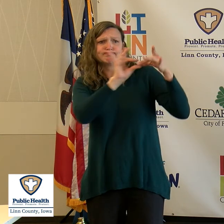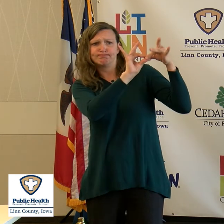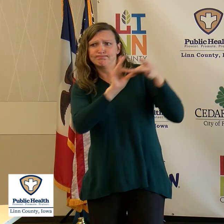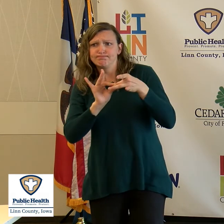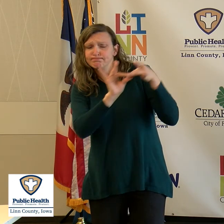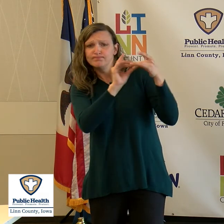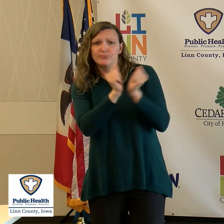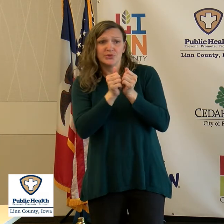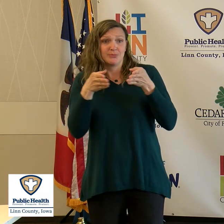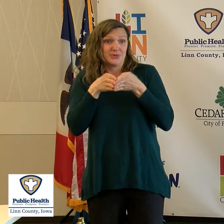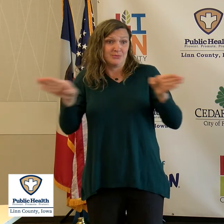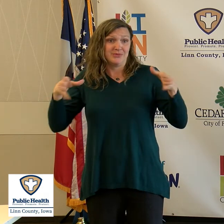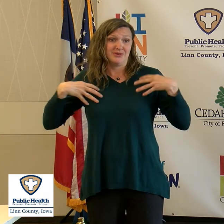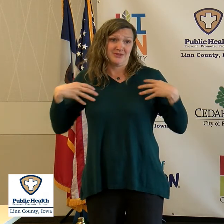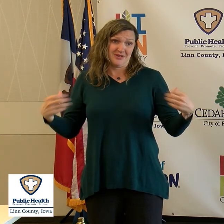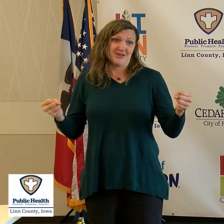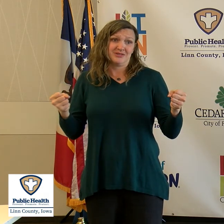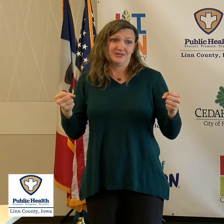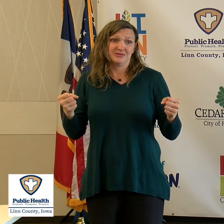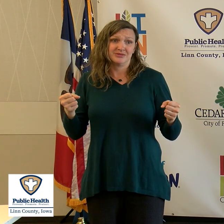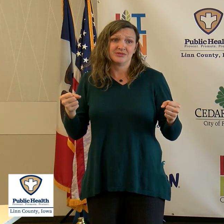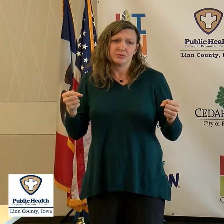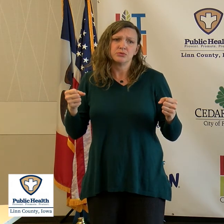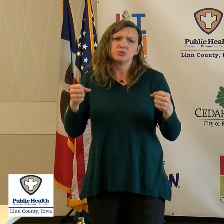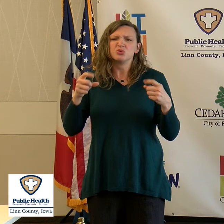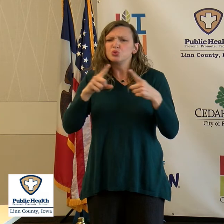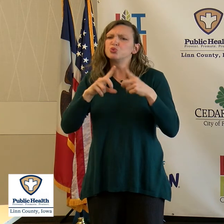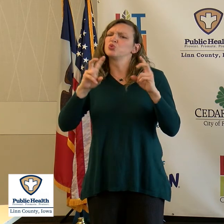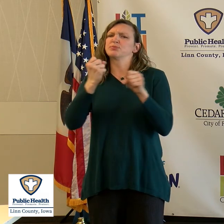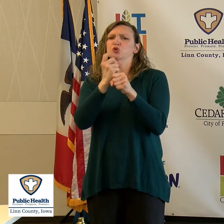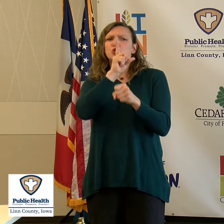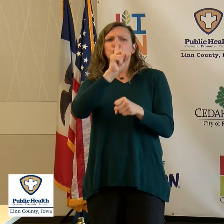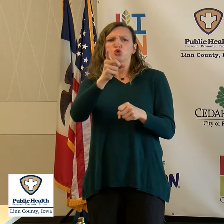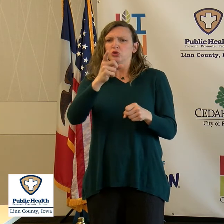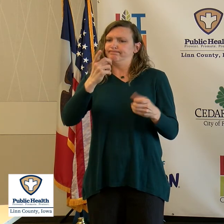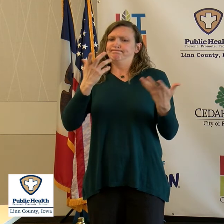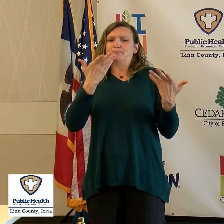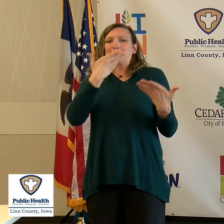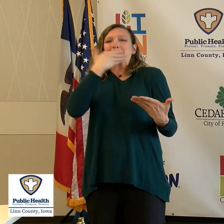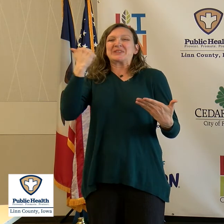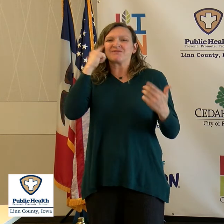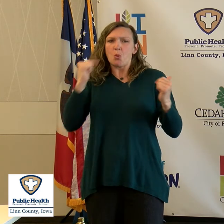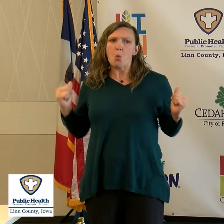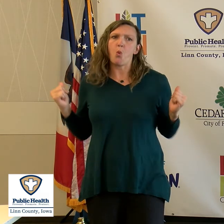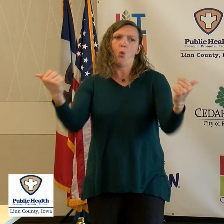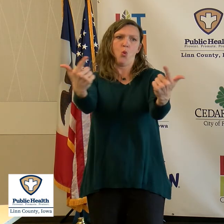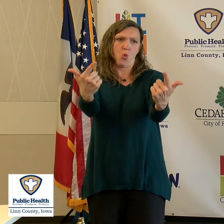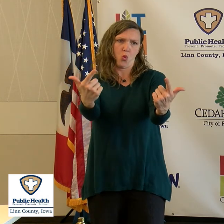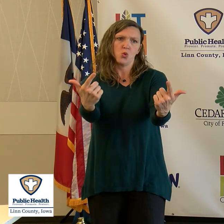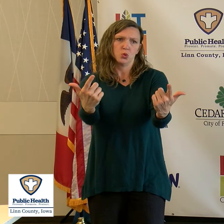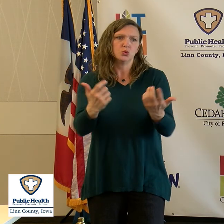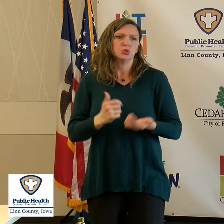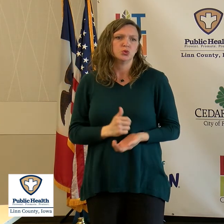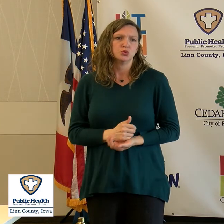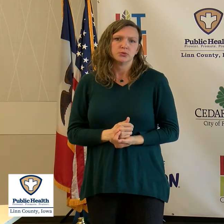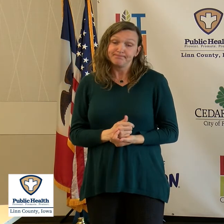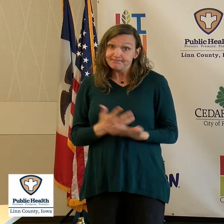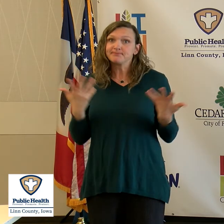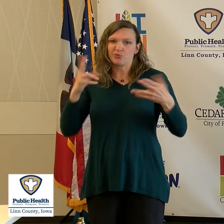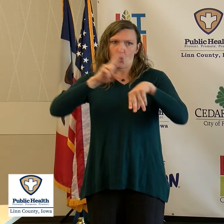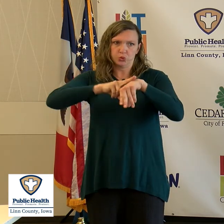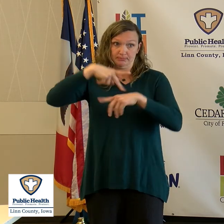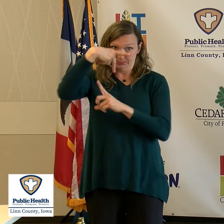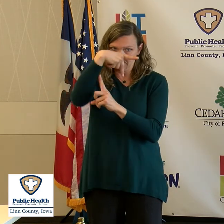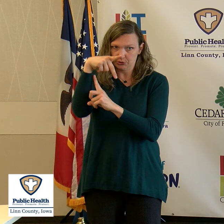in our county to ensure best practices are being followed and that our essential workers have been provided a safe